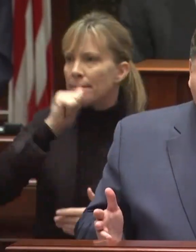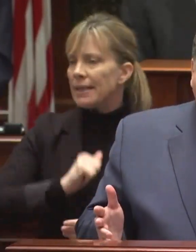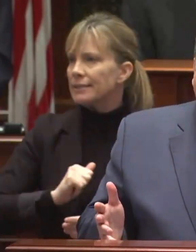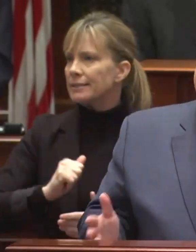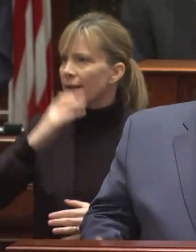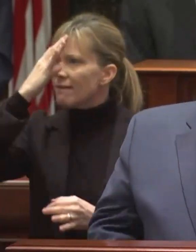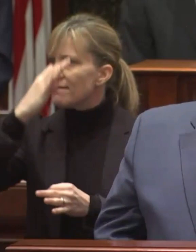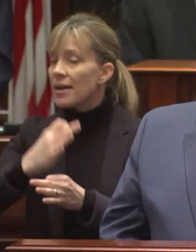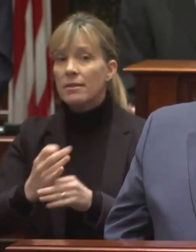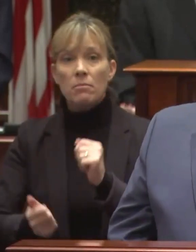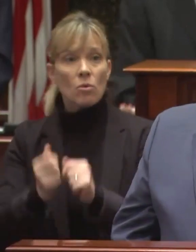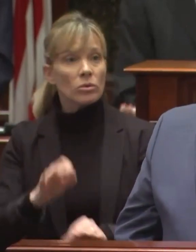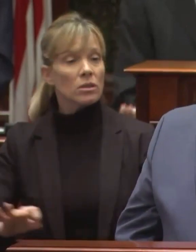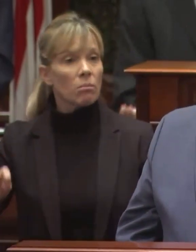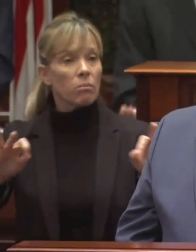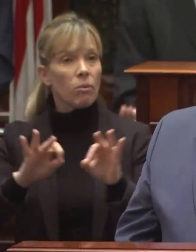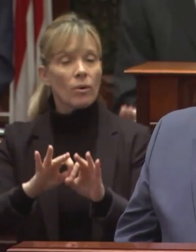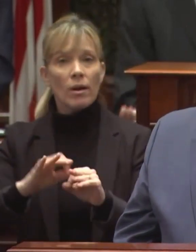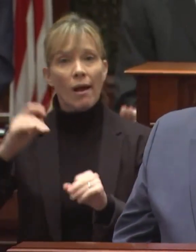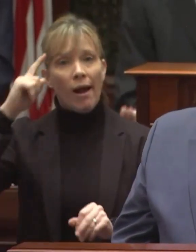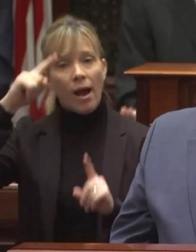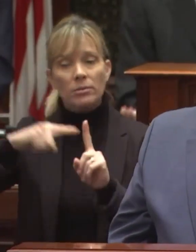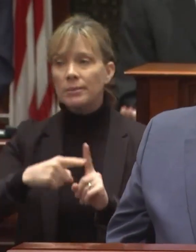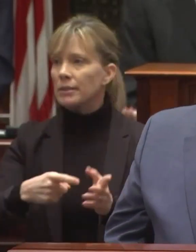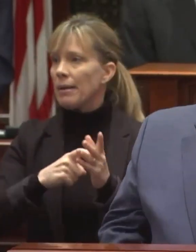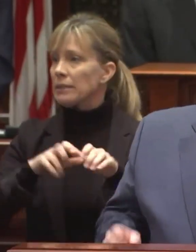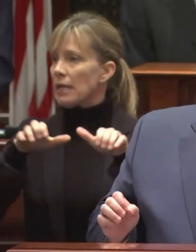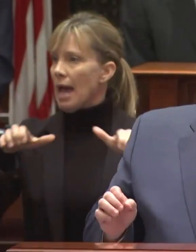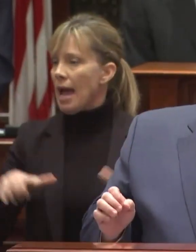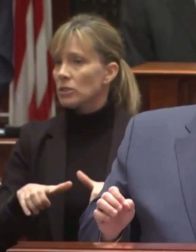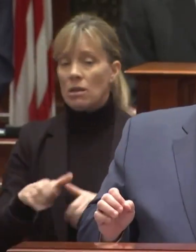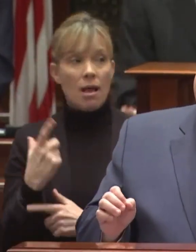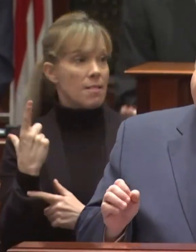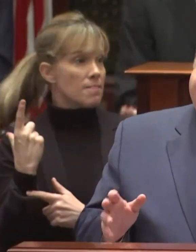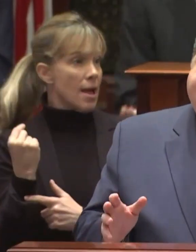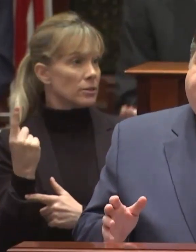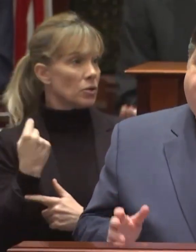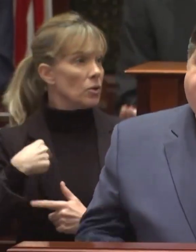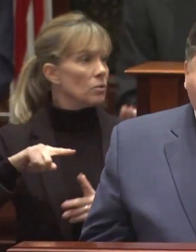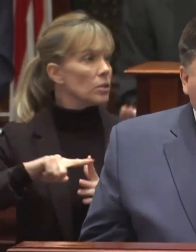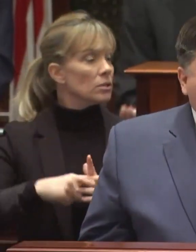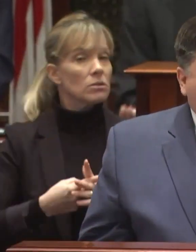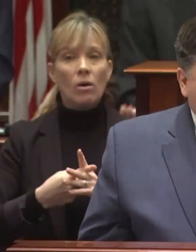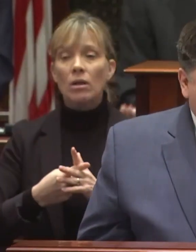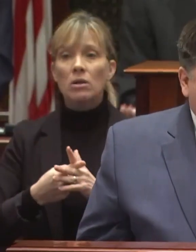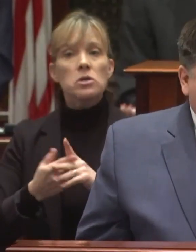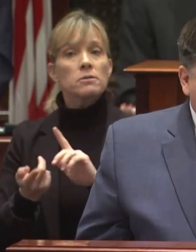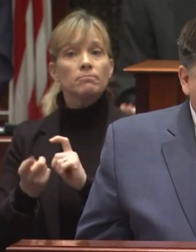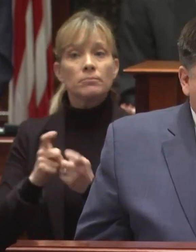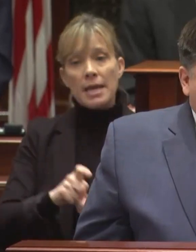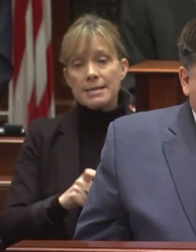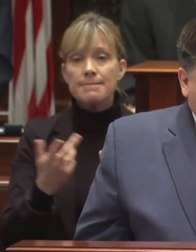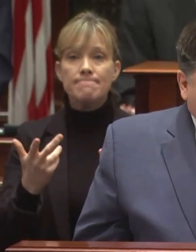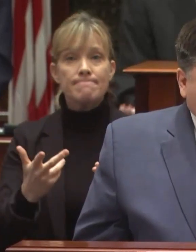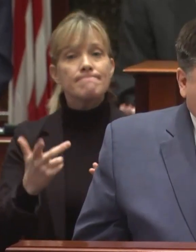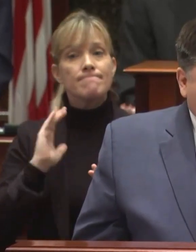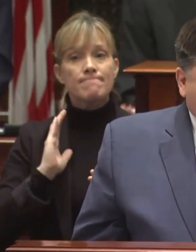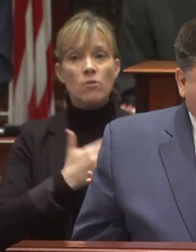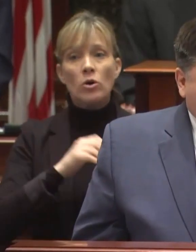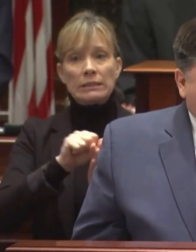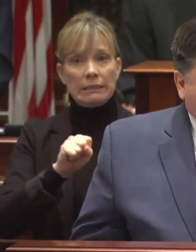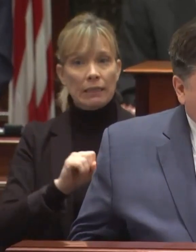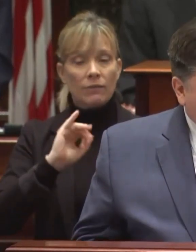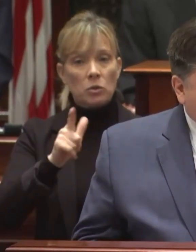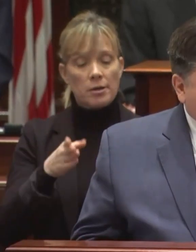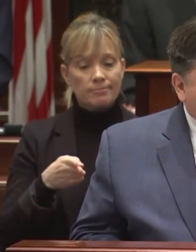faith and, most importantly, action. Last year, we began turning around the ship of